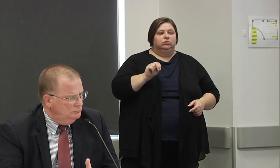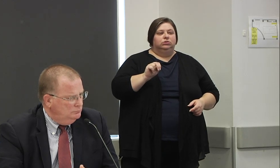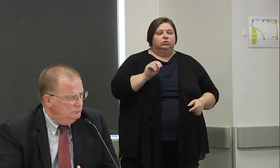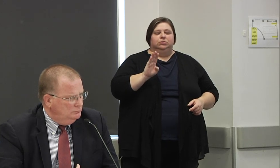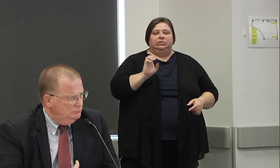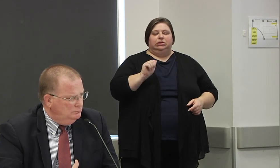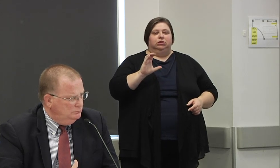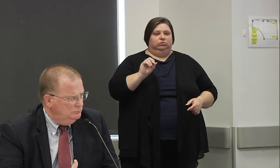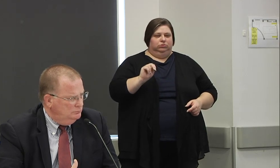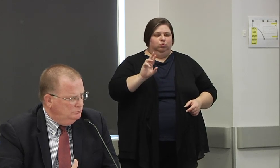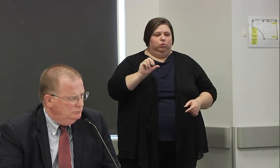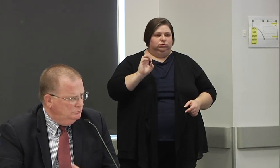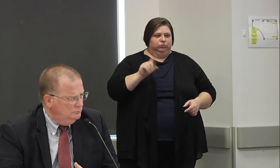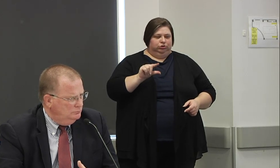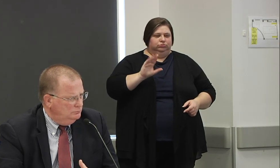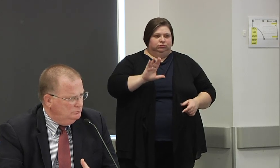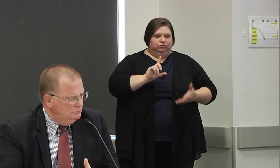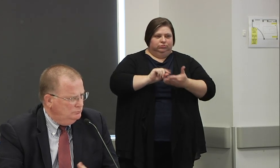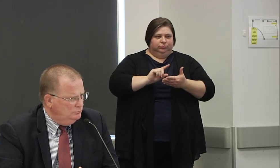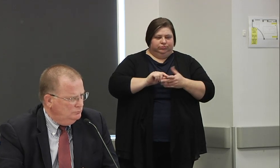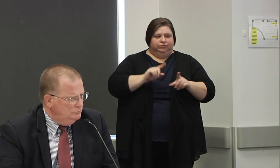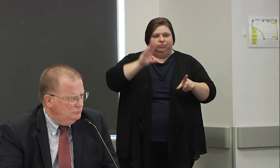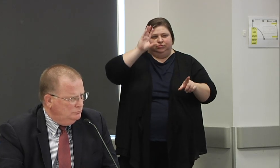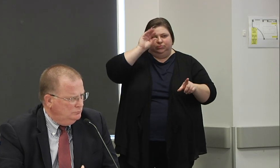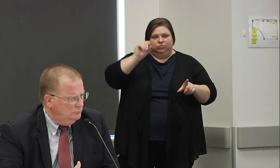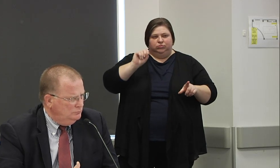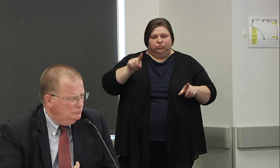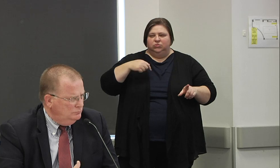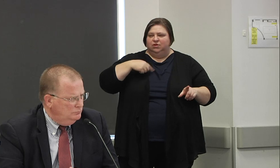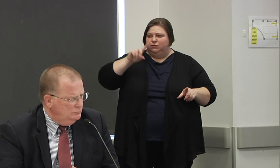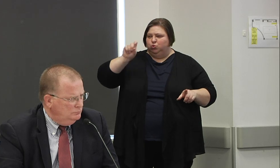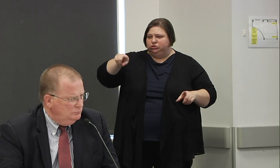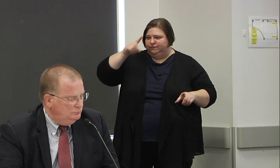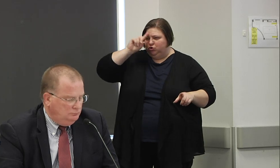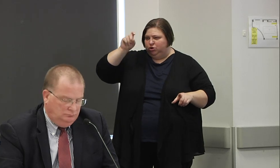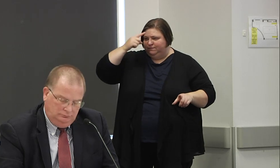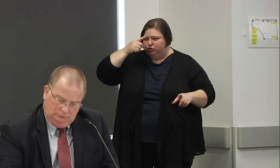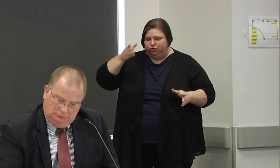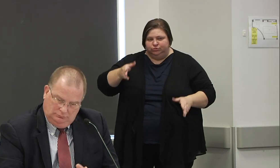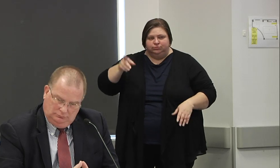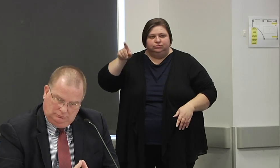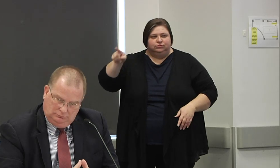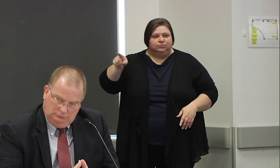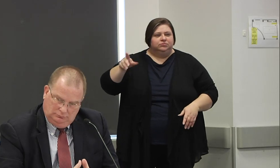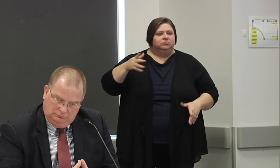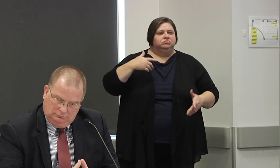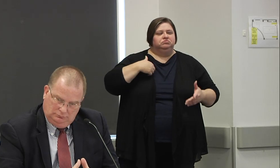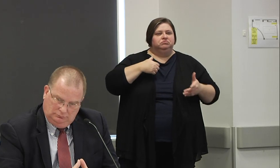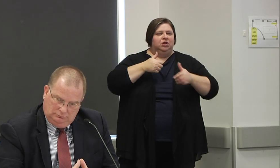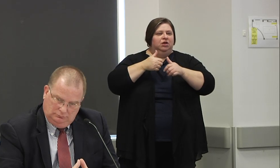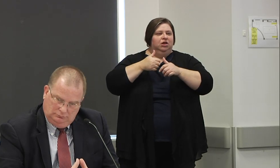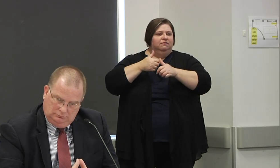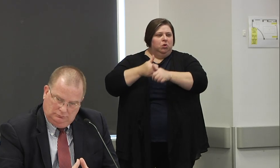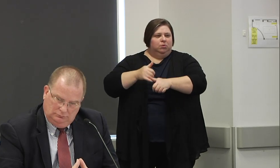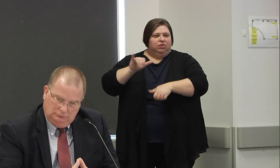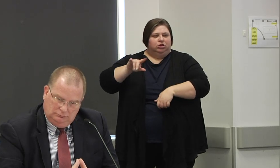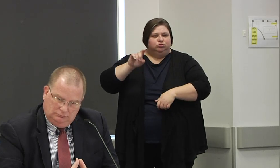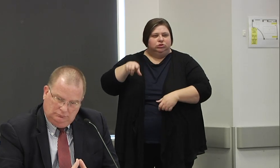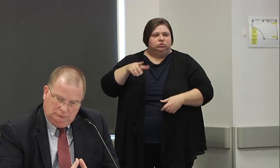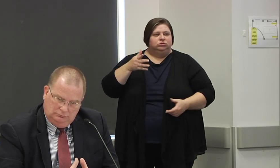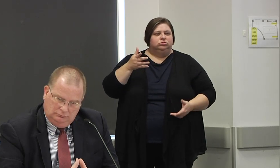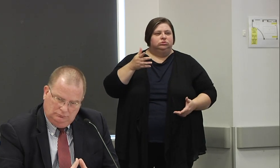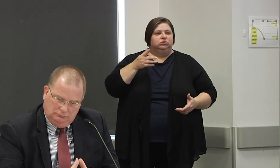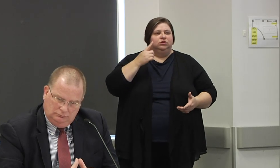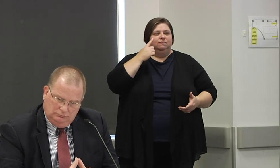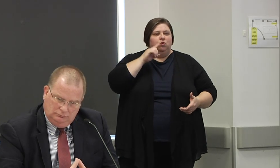Good morning. This question is for the governor. I have a question kind of following up on the non-essential medical and dental treatment. When